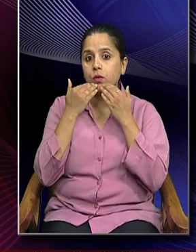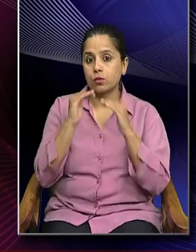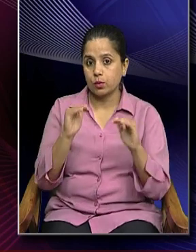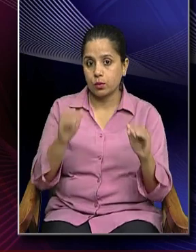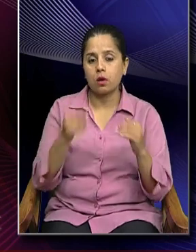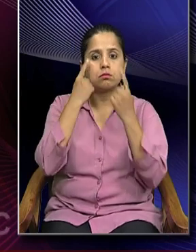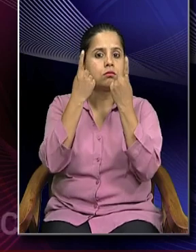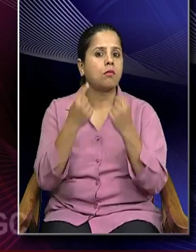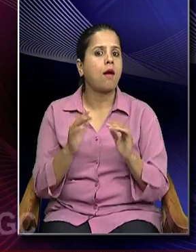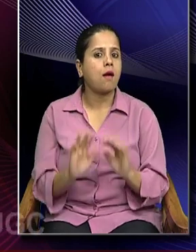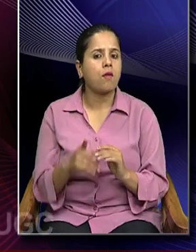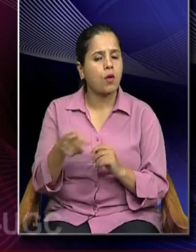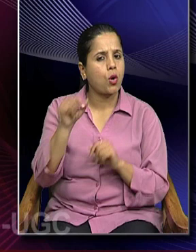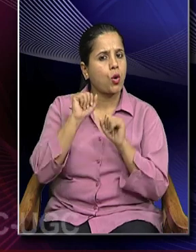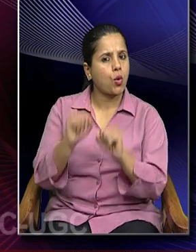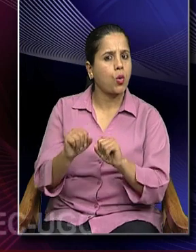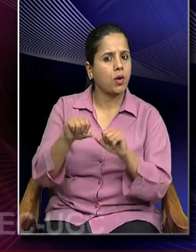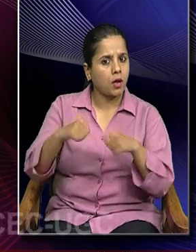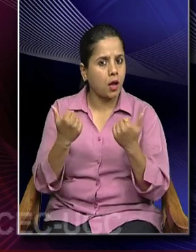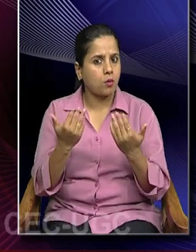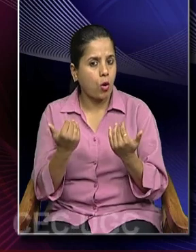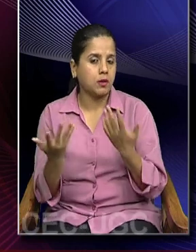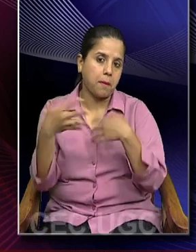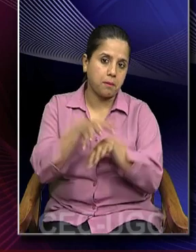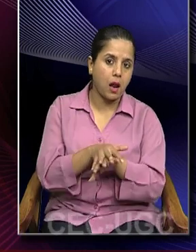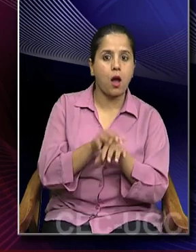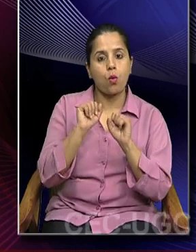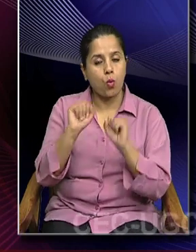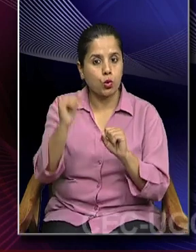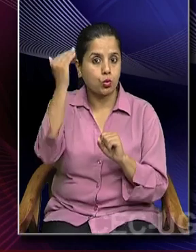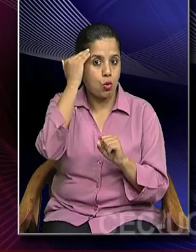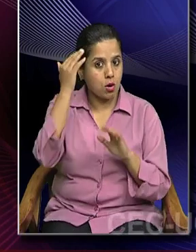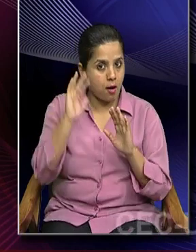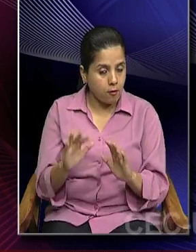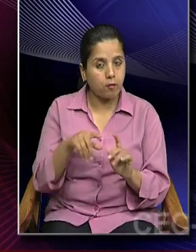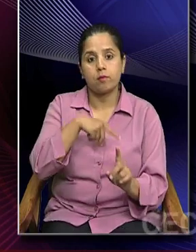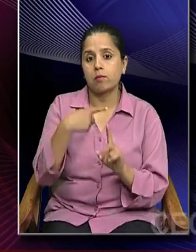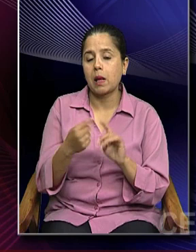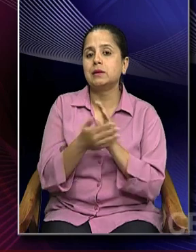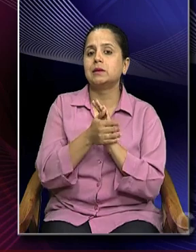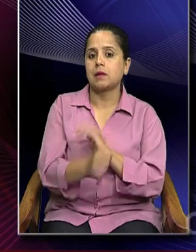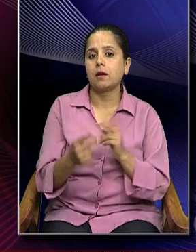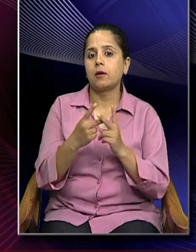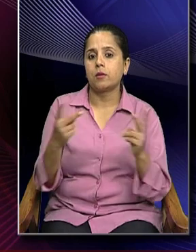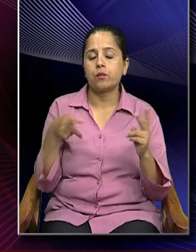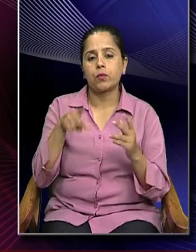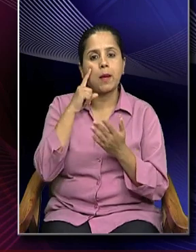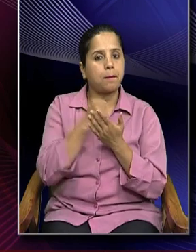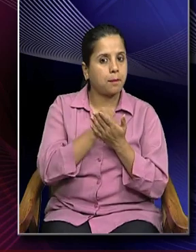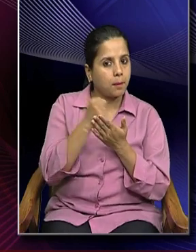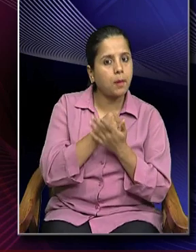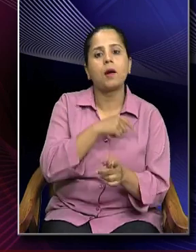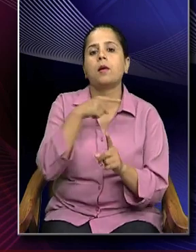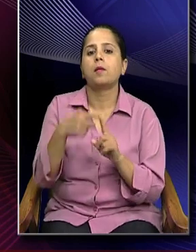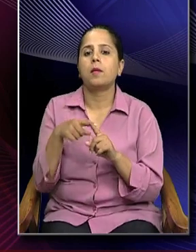are assessed on their ability to apply the knowledge and the skills in the practical